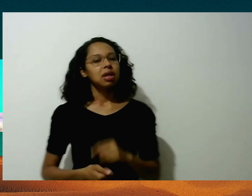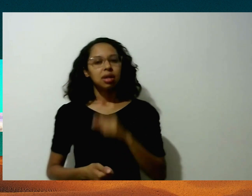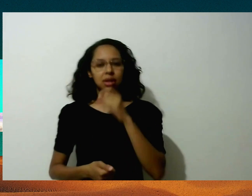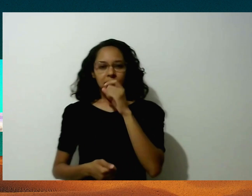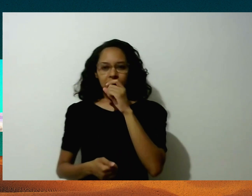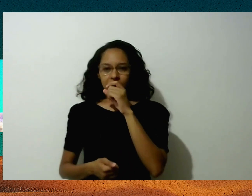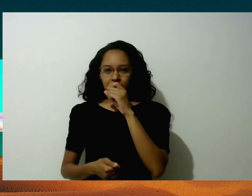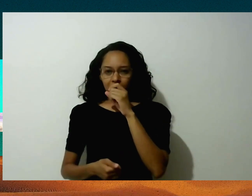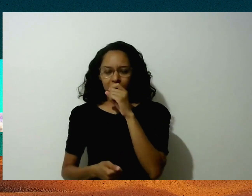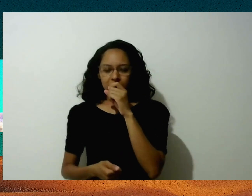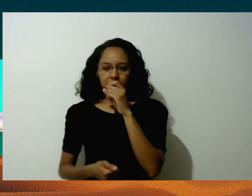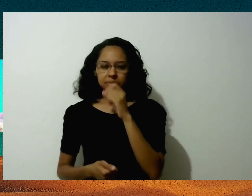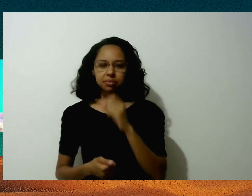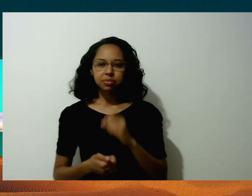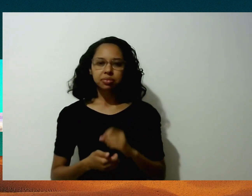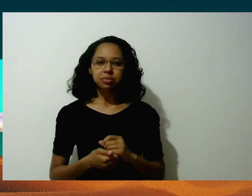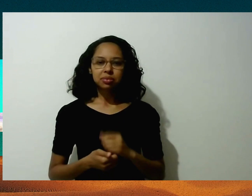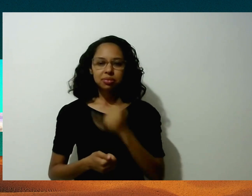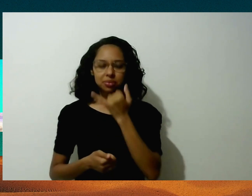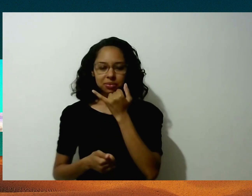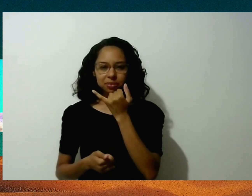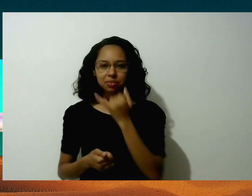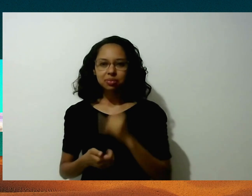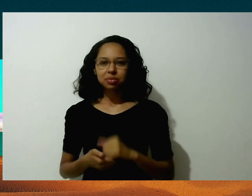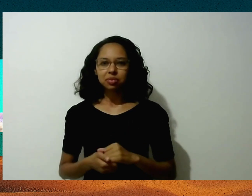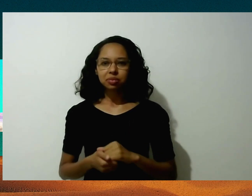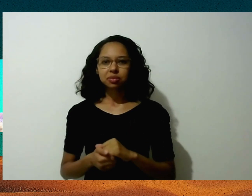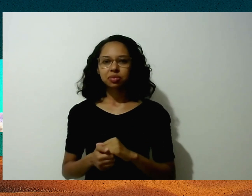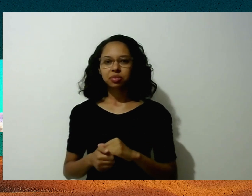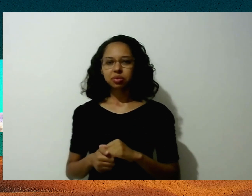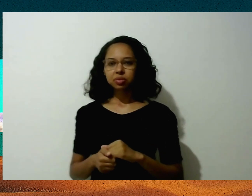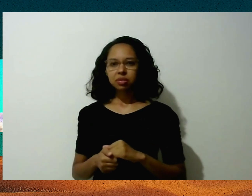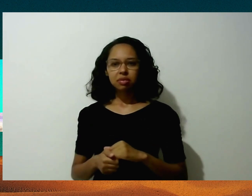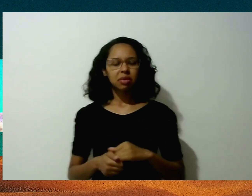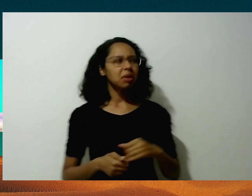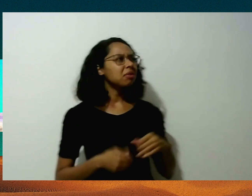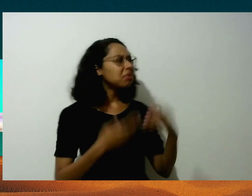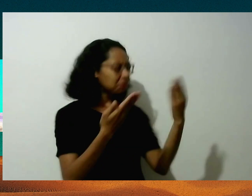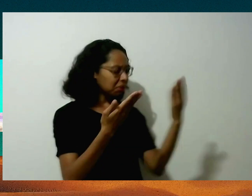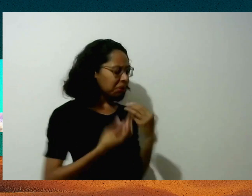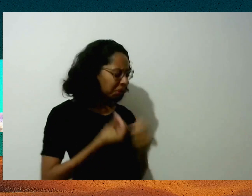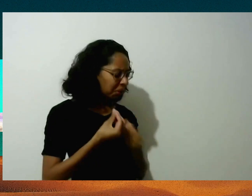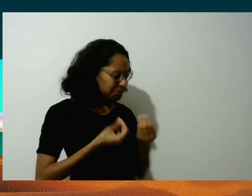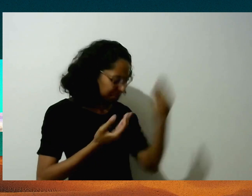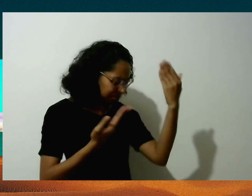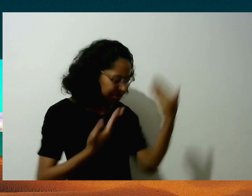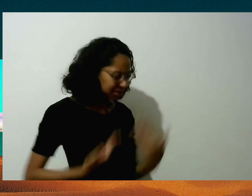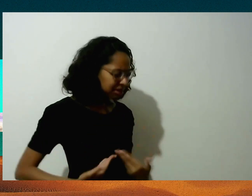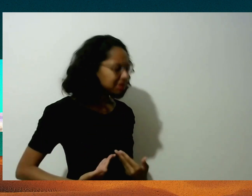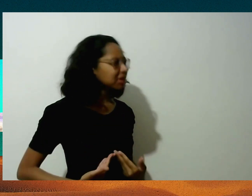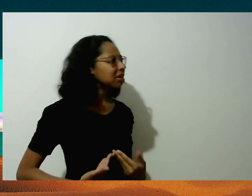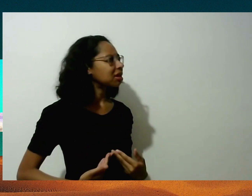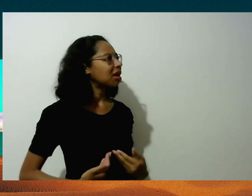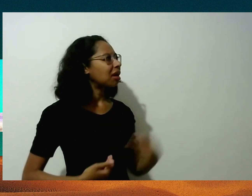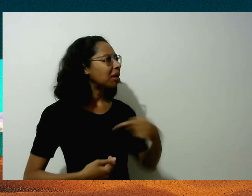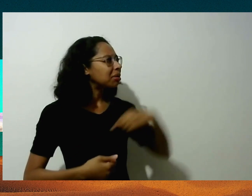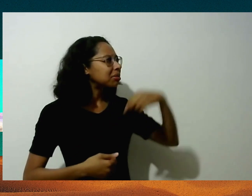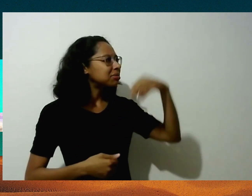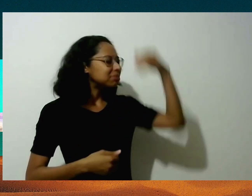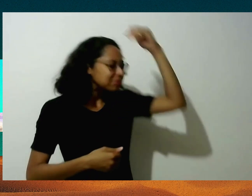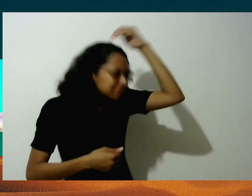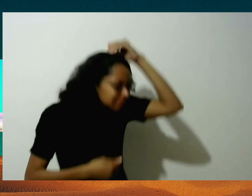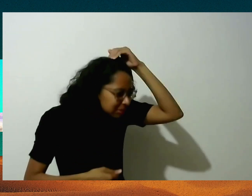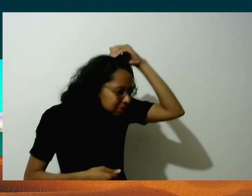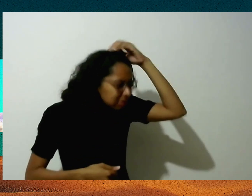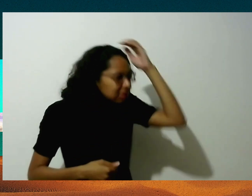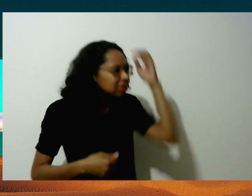me. Parece-te bem que me oprimas, que rejeites a obra das suas mãos? Does it seem good to you that you